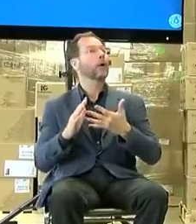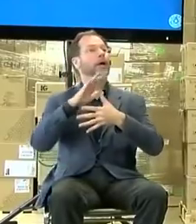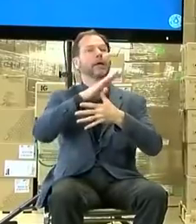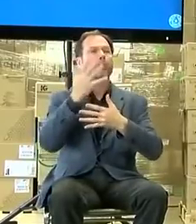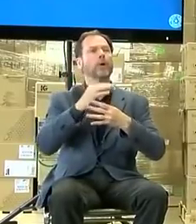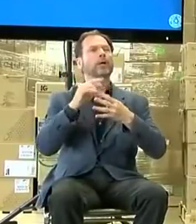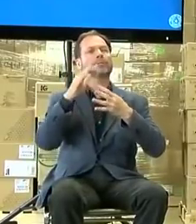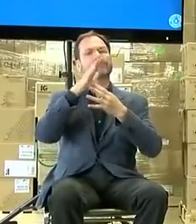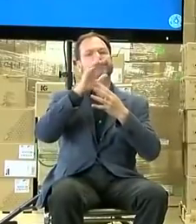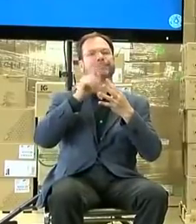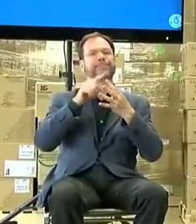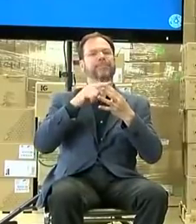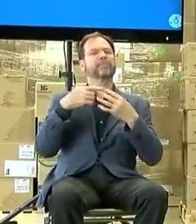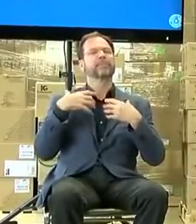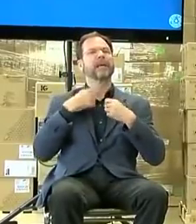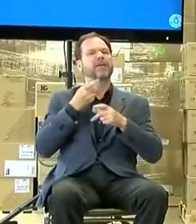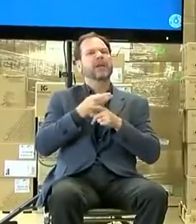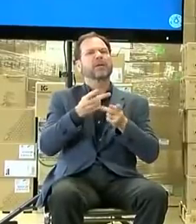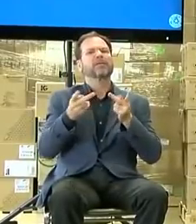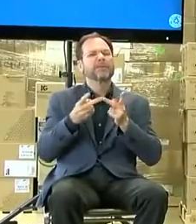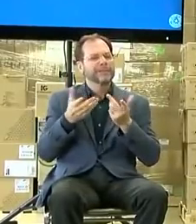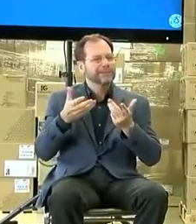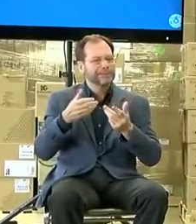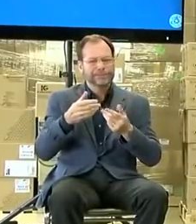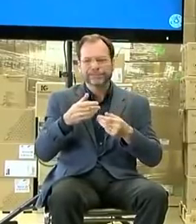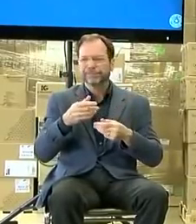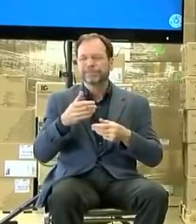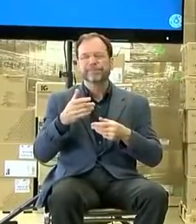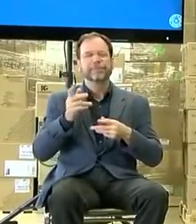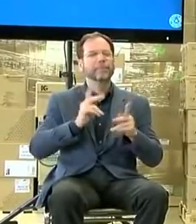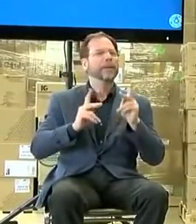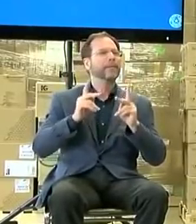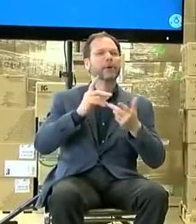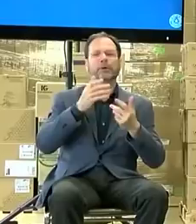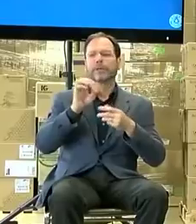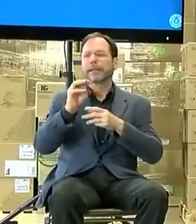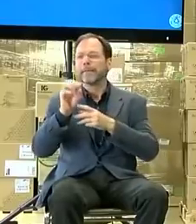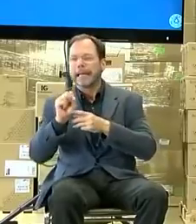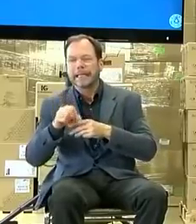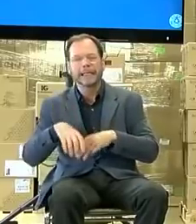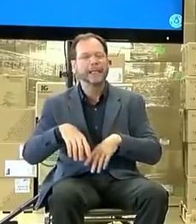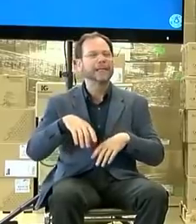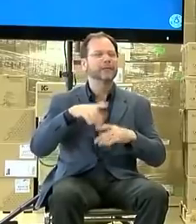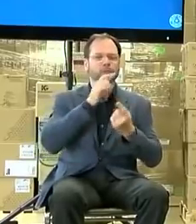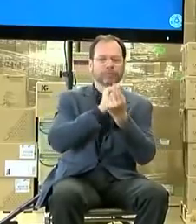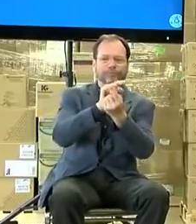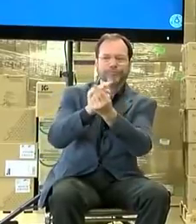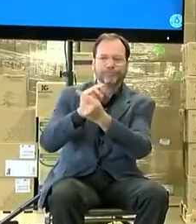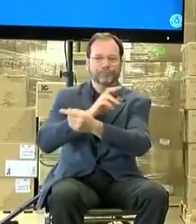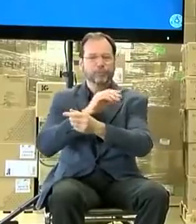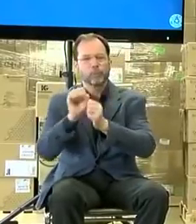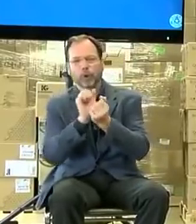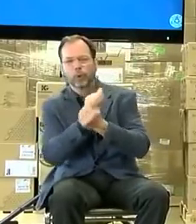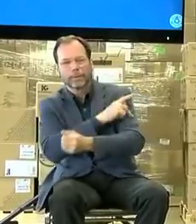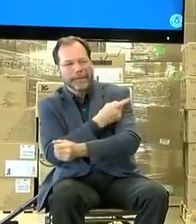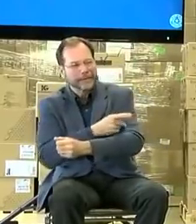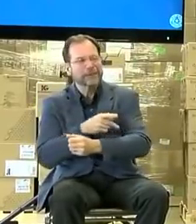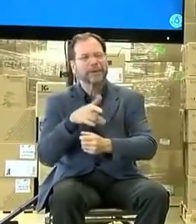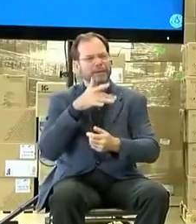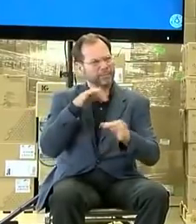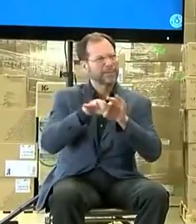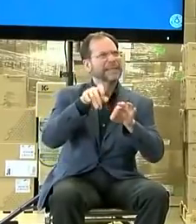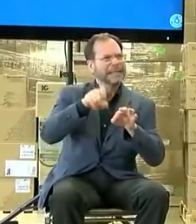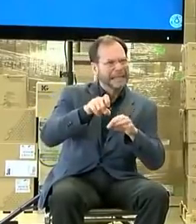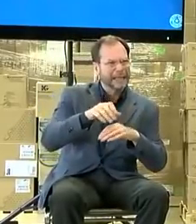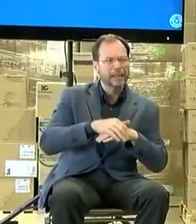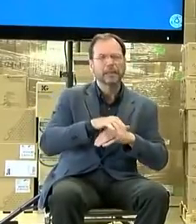facilities, providers and first responders that have general patient encounters and needs. Also